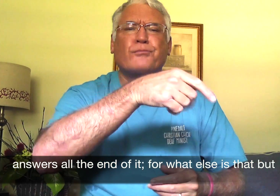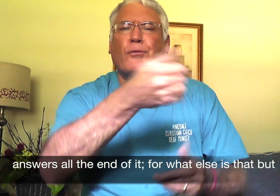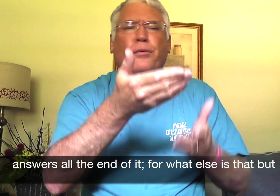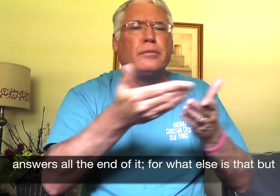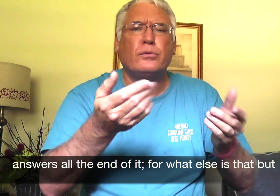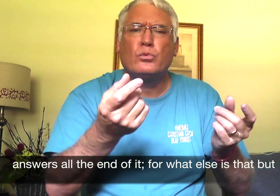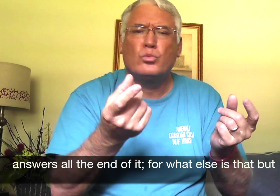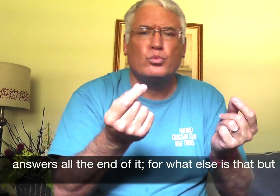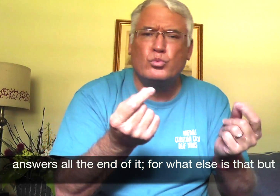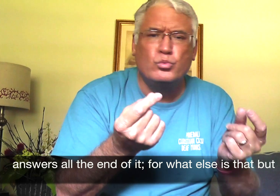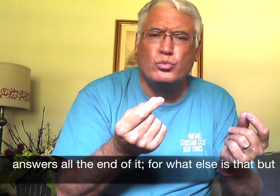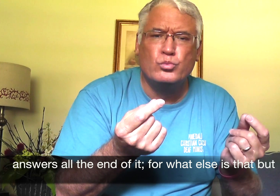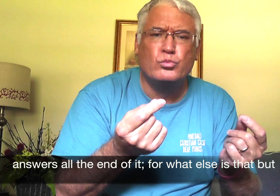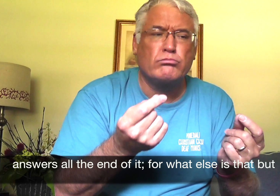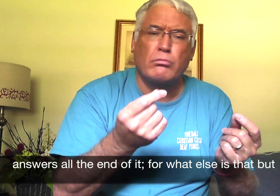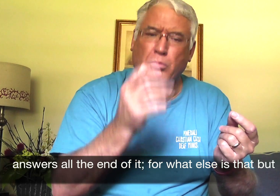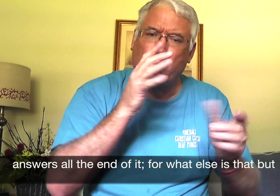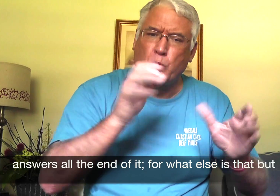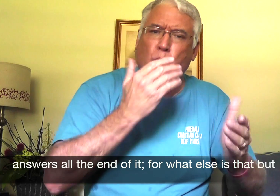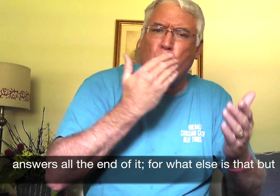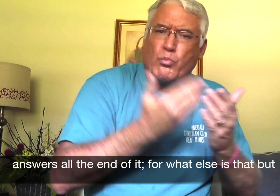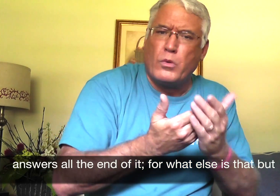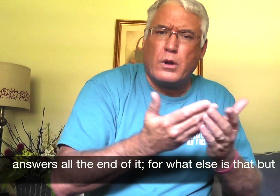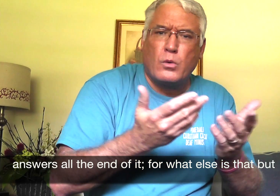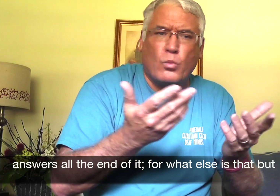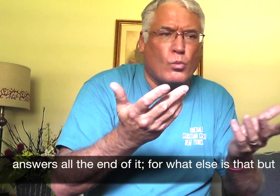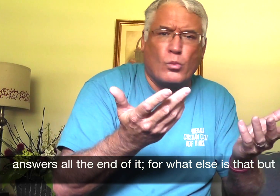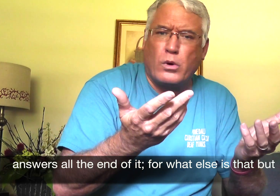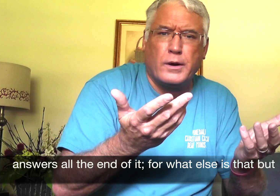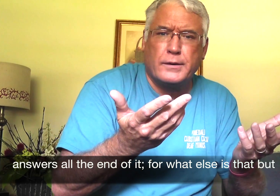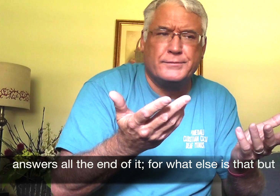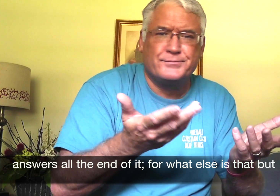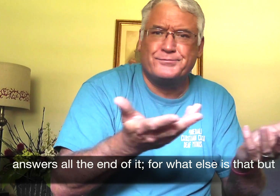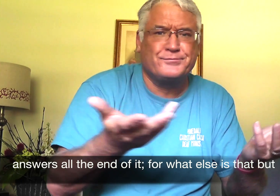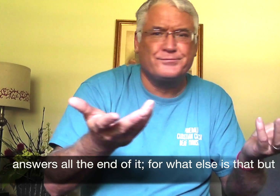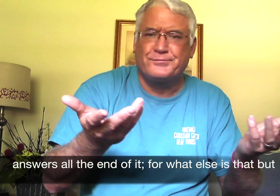what else is that but